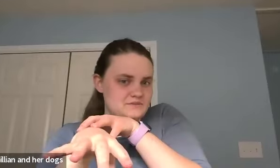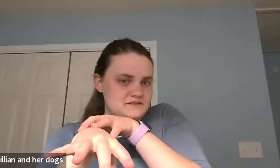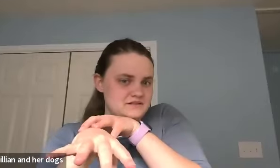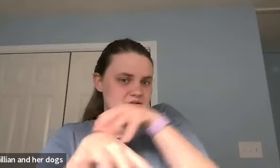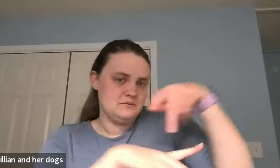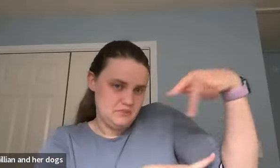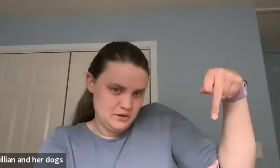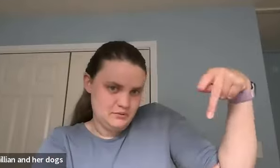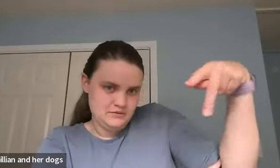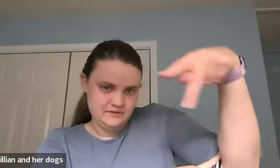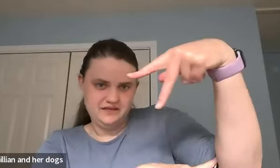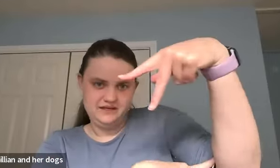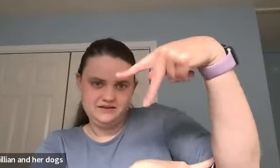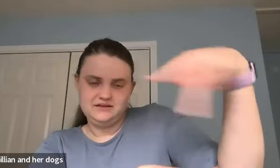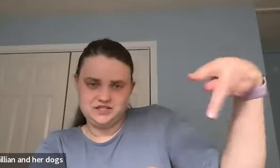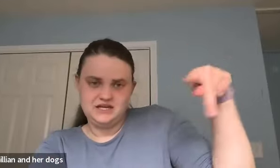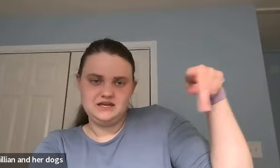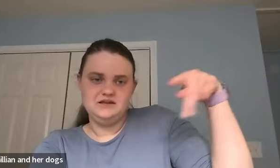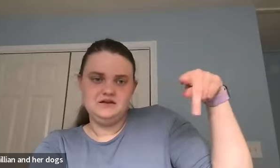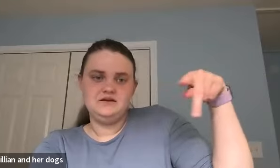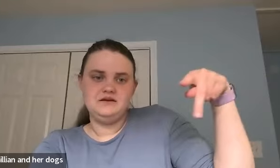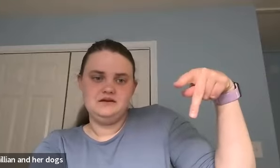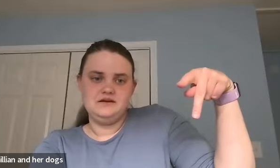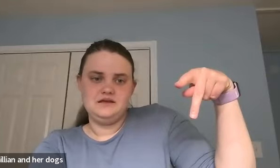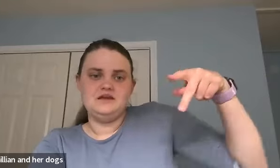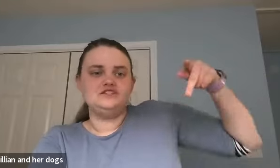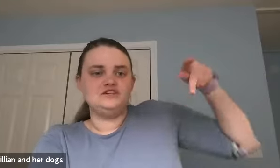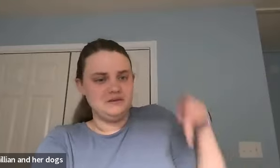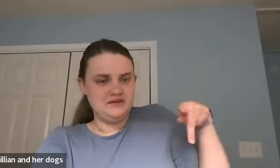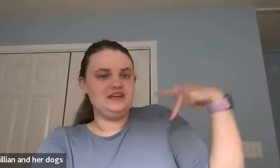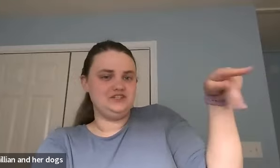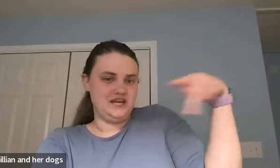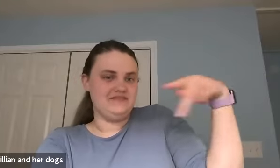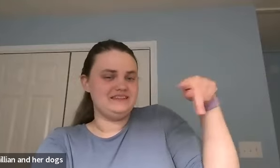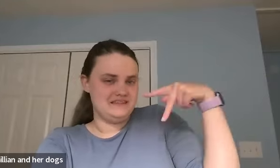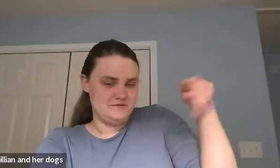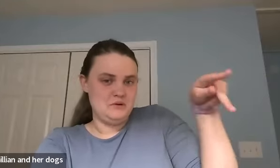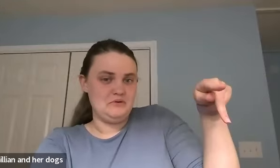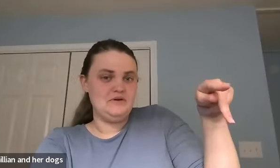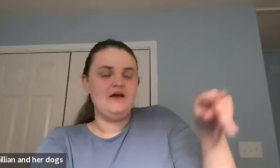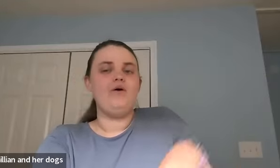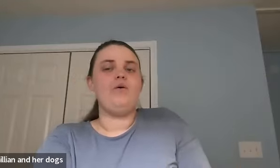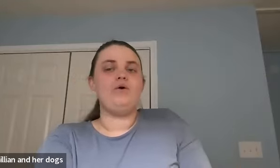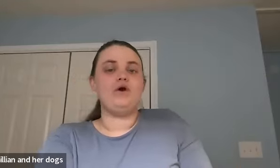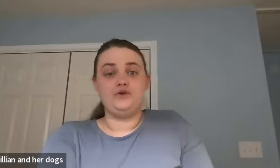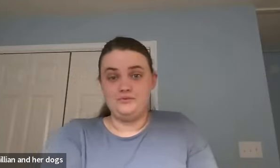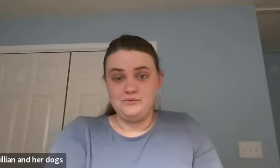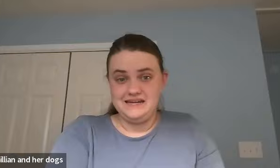grapes. Purple, the P, shaking it. Yeah. So you make a P and you shake it, and that's the sign for purple. Or